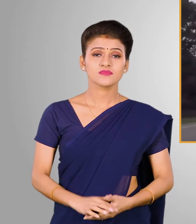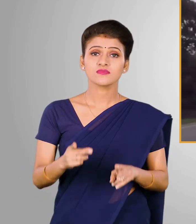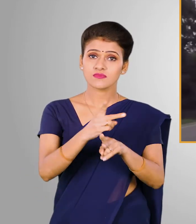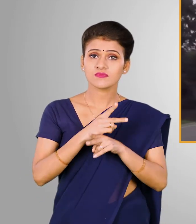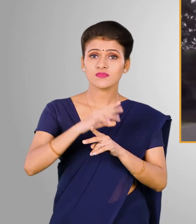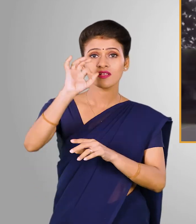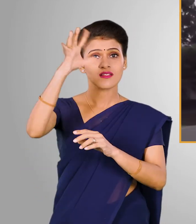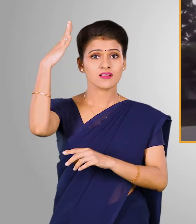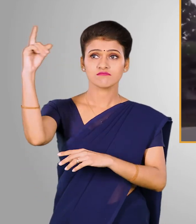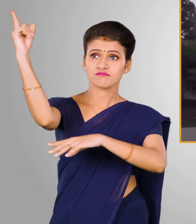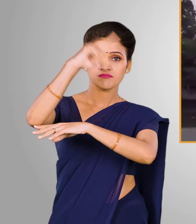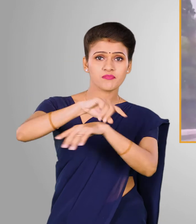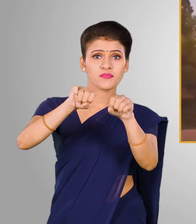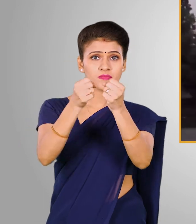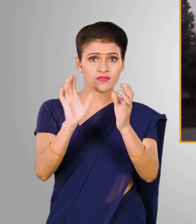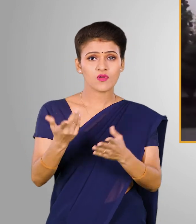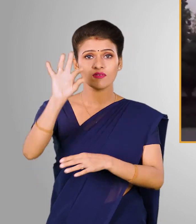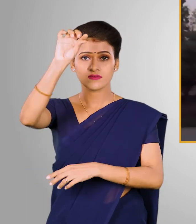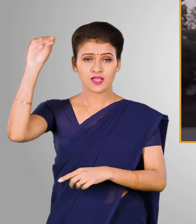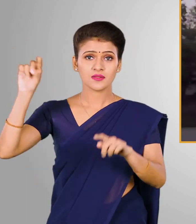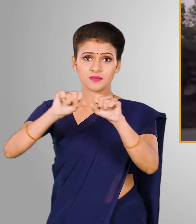Beware of electric poles and wires.